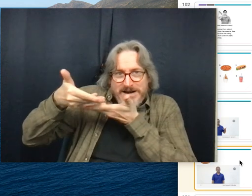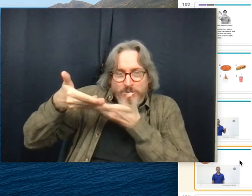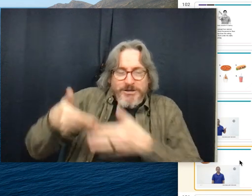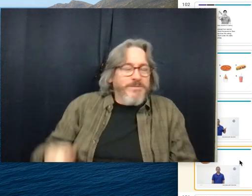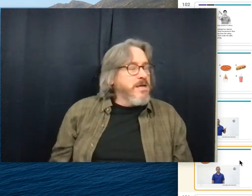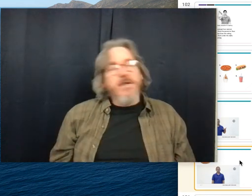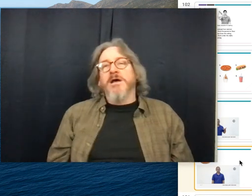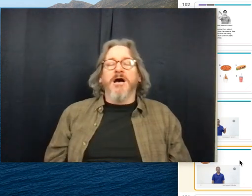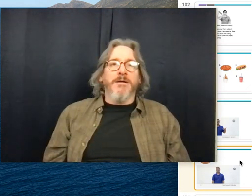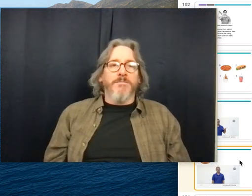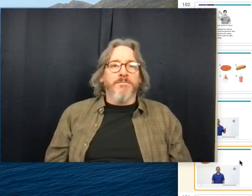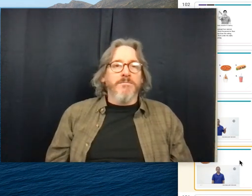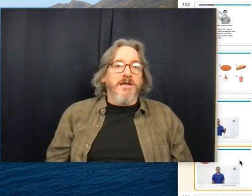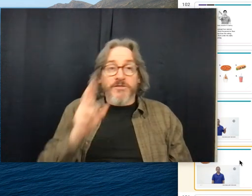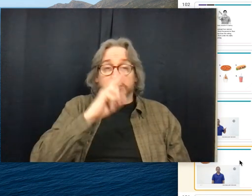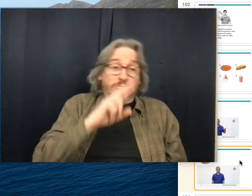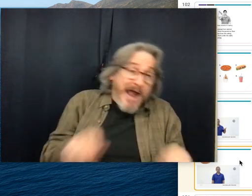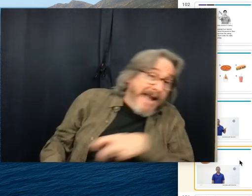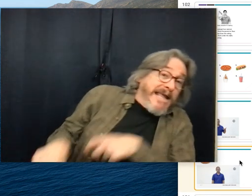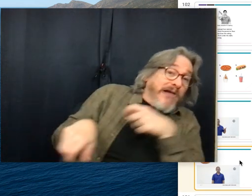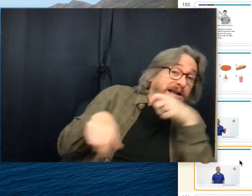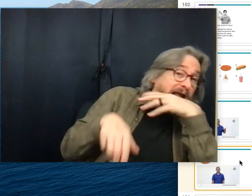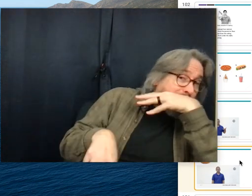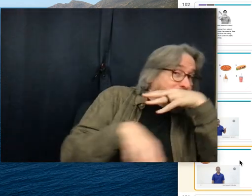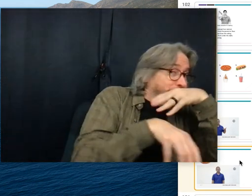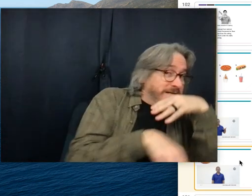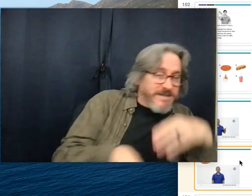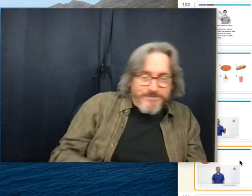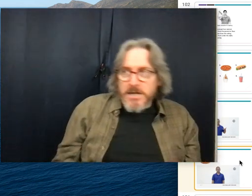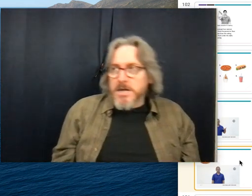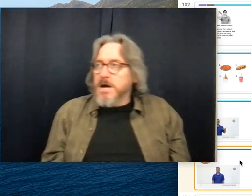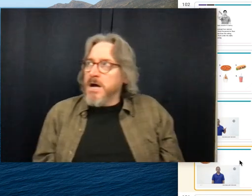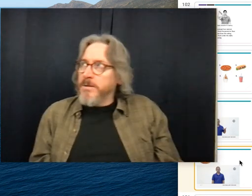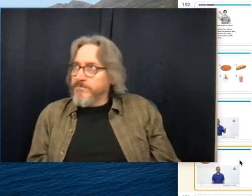and you got to hold it. There's a rat carrying